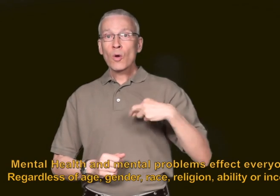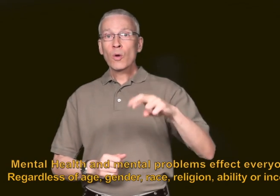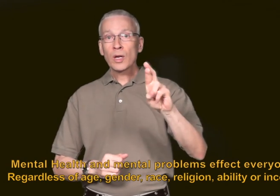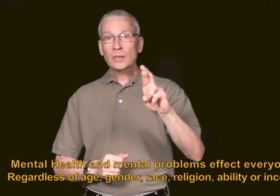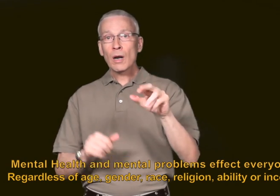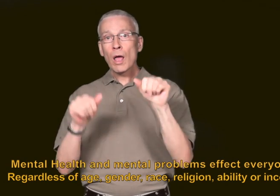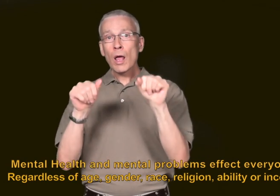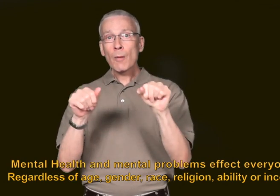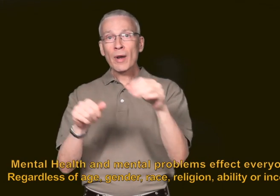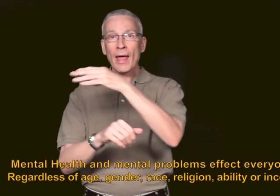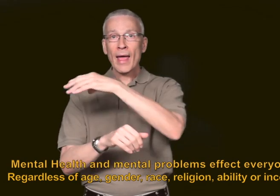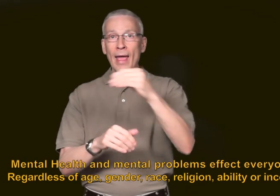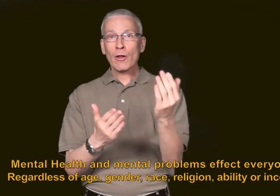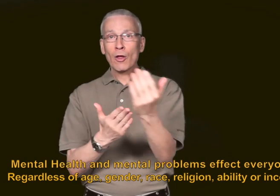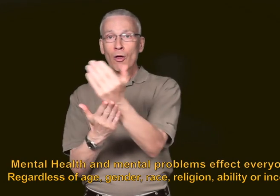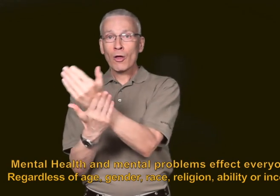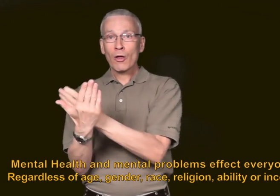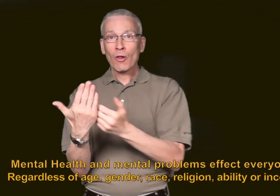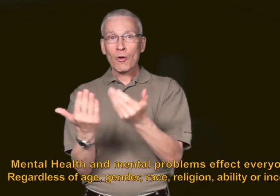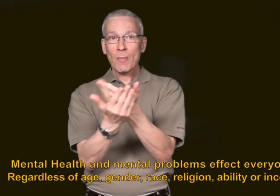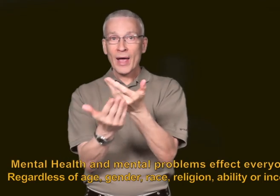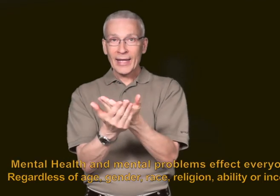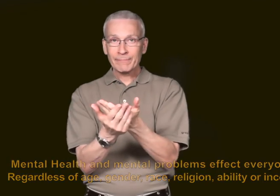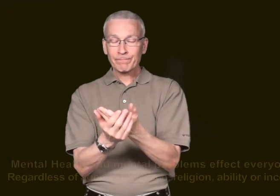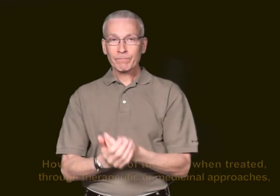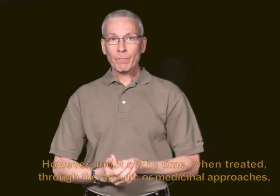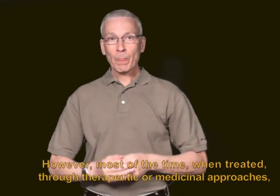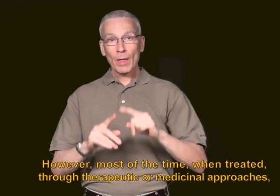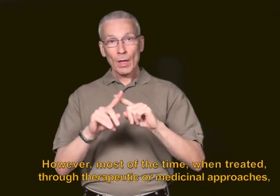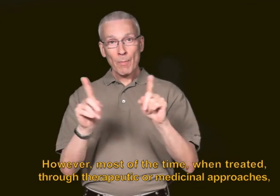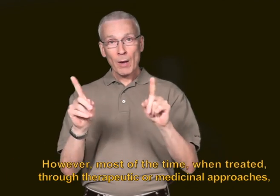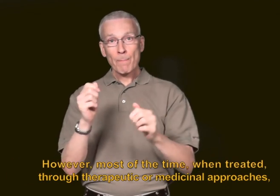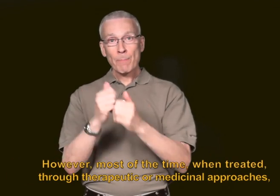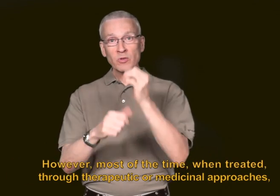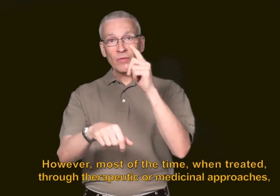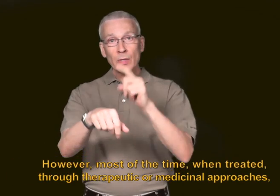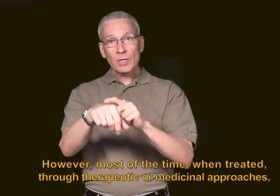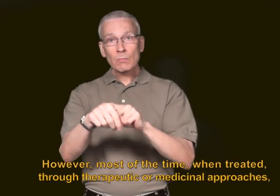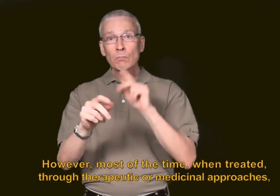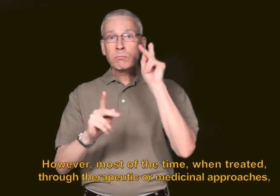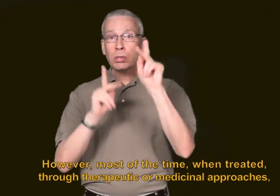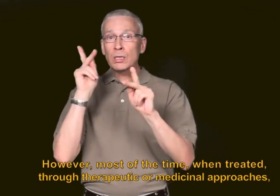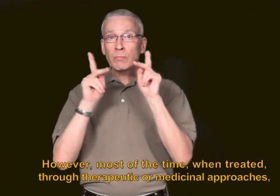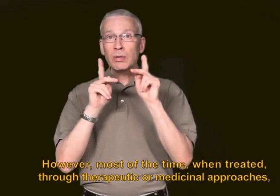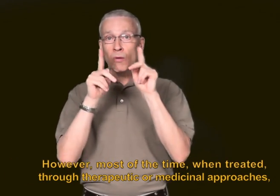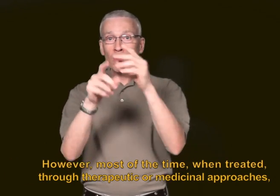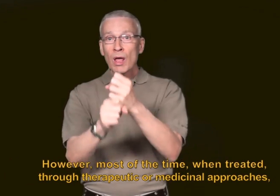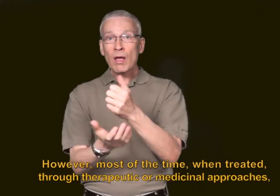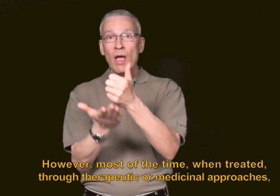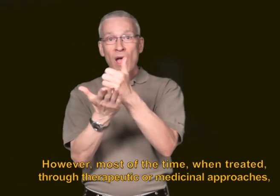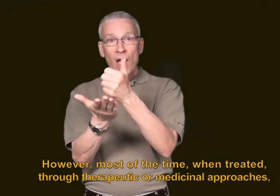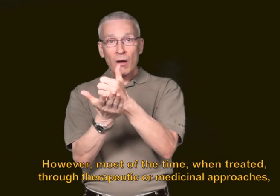race, religion, ability, or income. However, most of the time, when